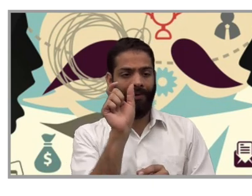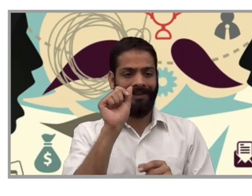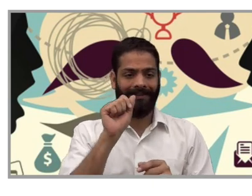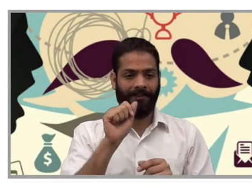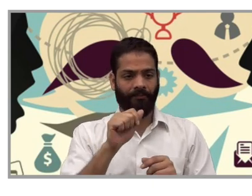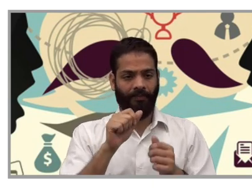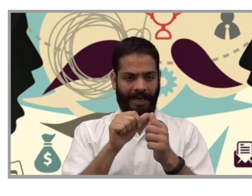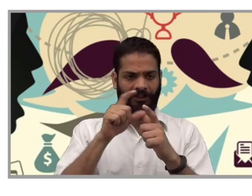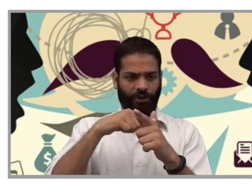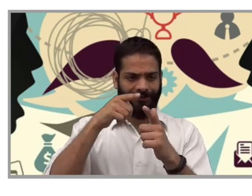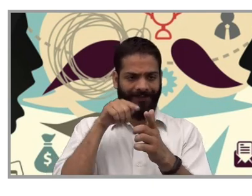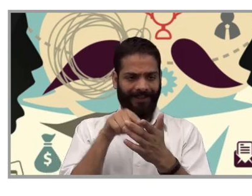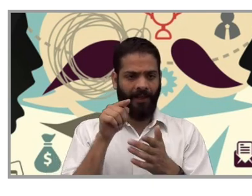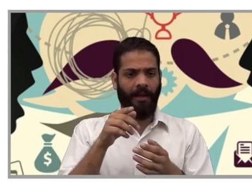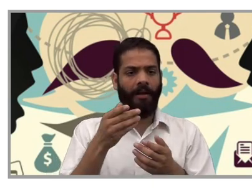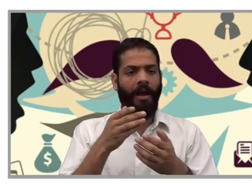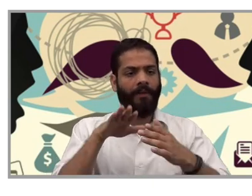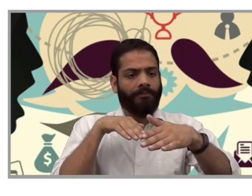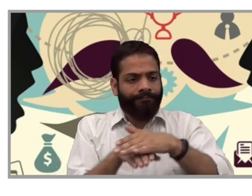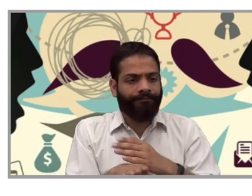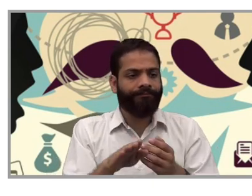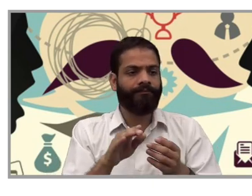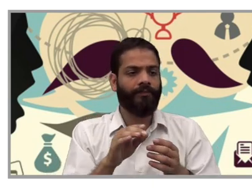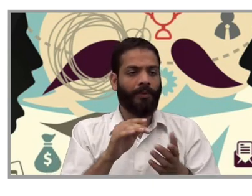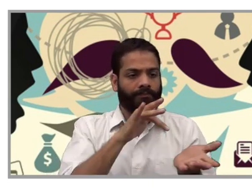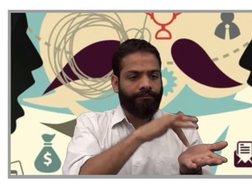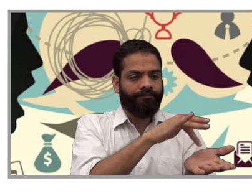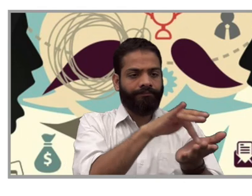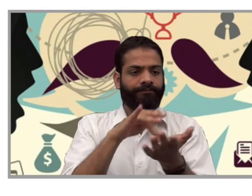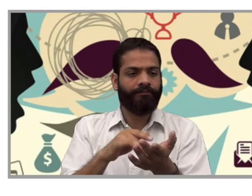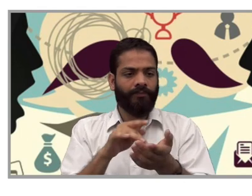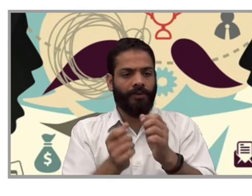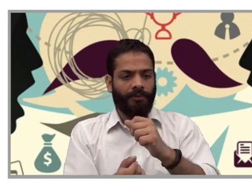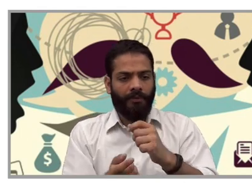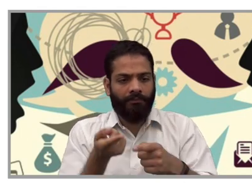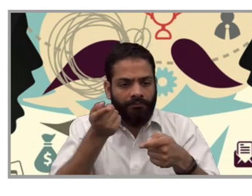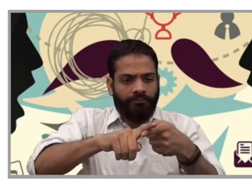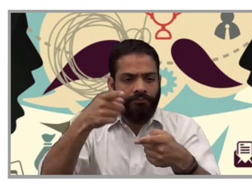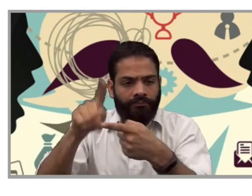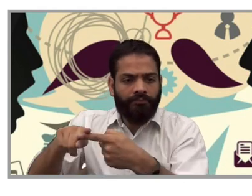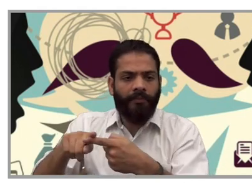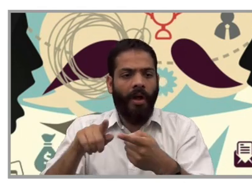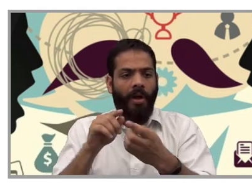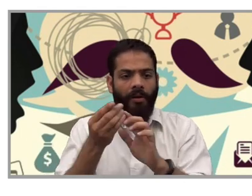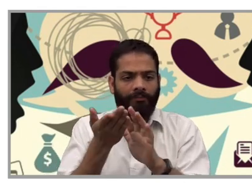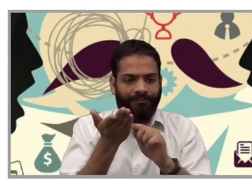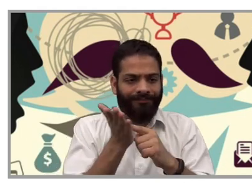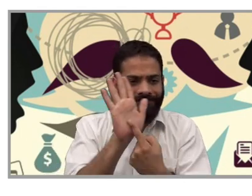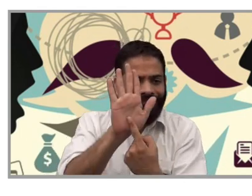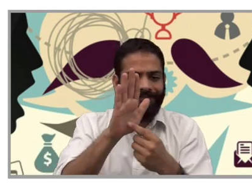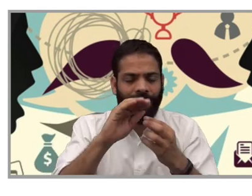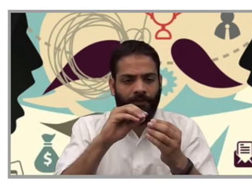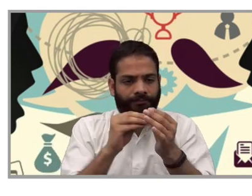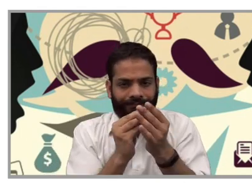In Indian sign language, adverbs are distinguished from adjectives on the basis of their positional occurrence rather